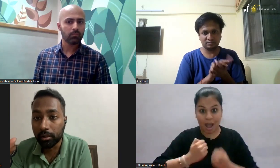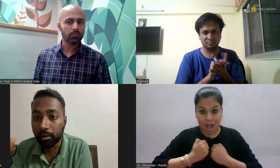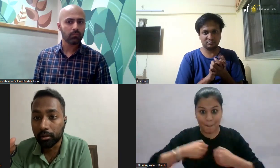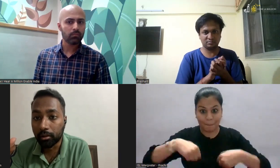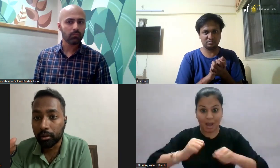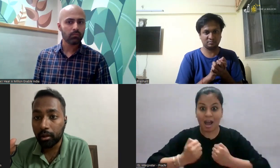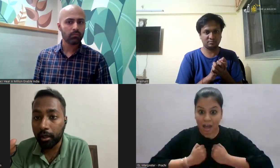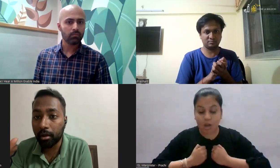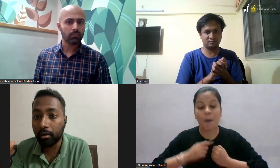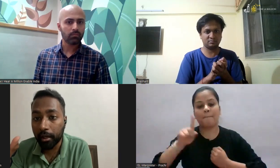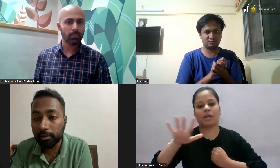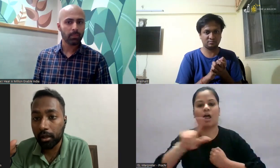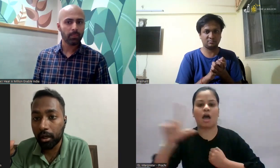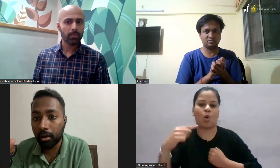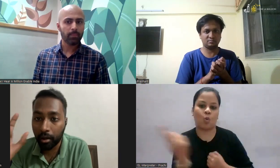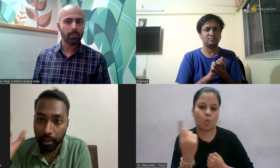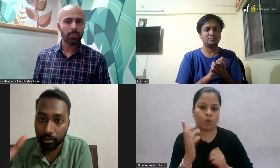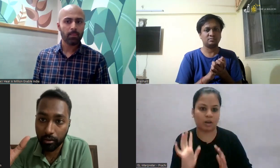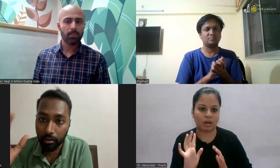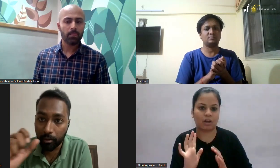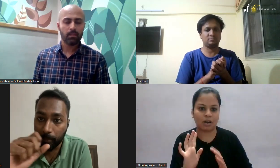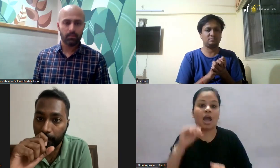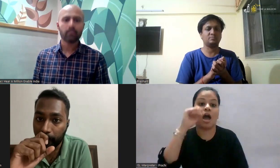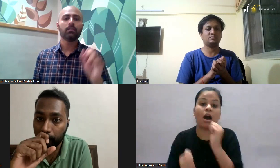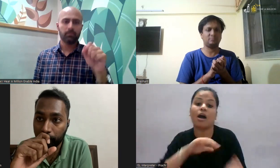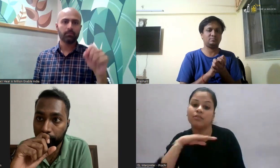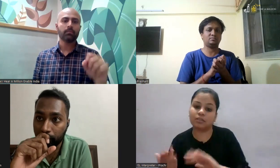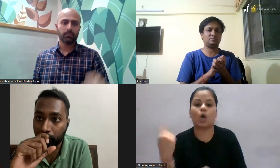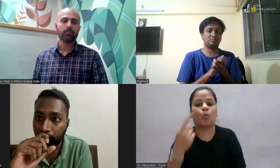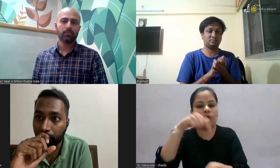rupees in a accidental death.